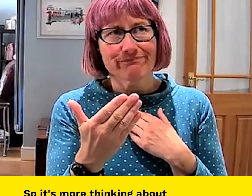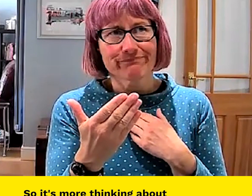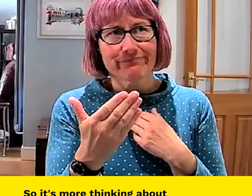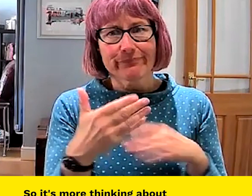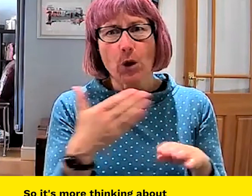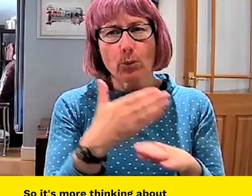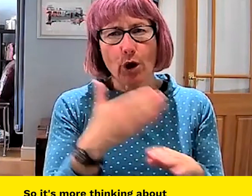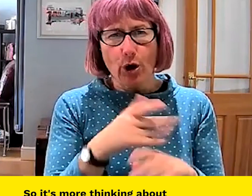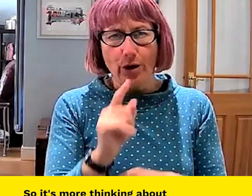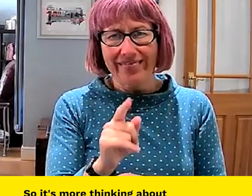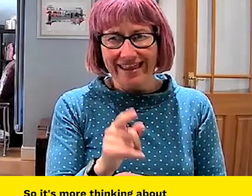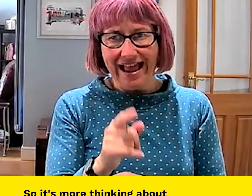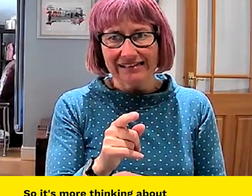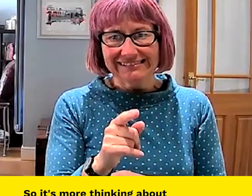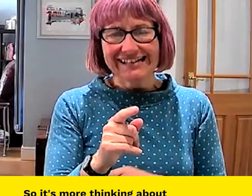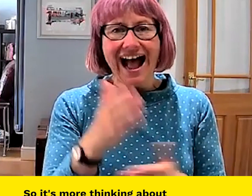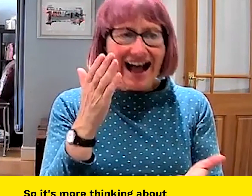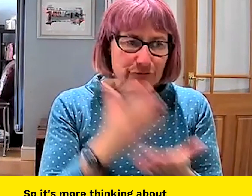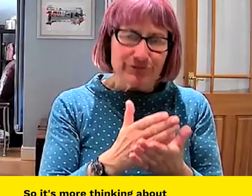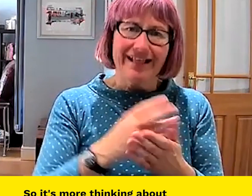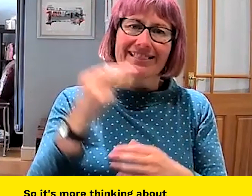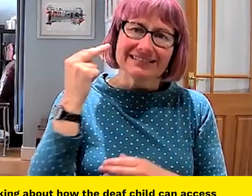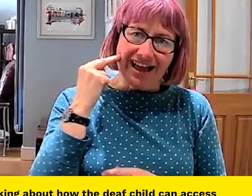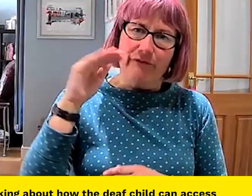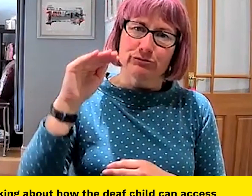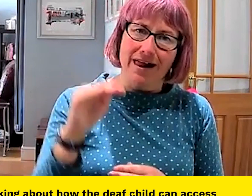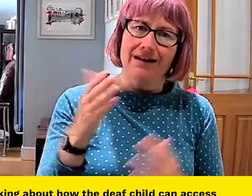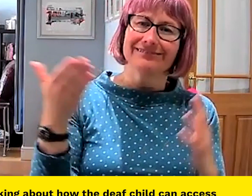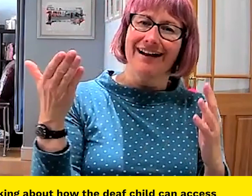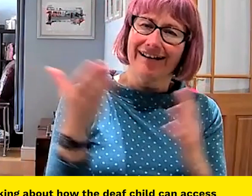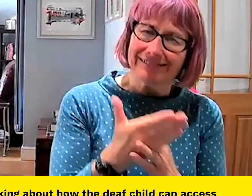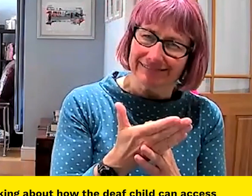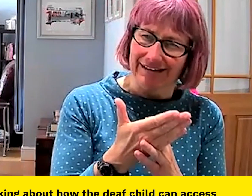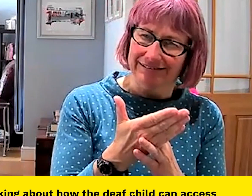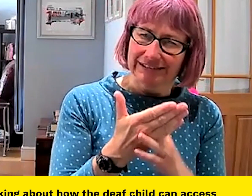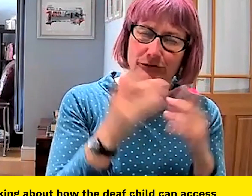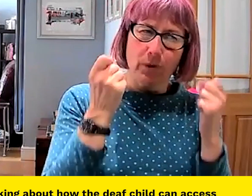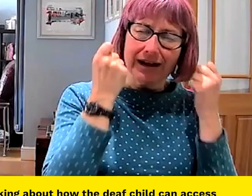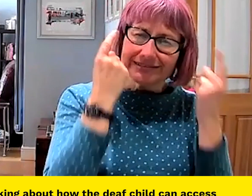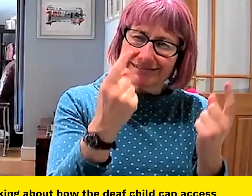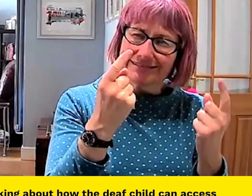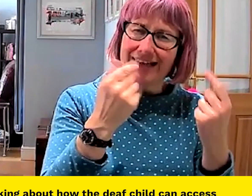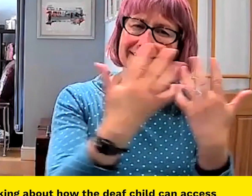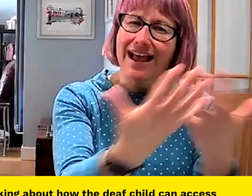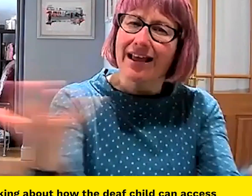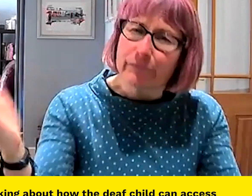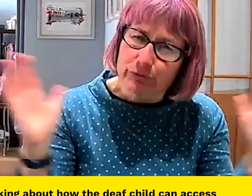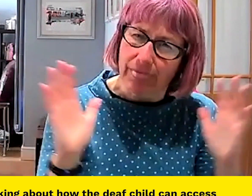So it's more thinking about how to work on that, thinking about how the deaf child can access everything in order